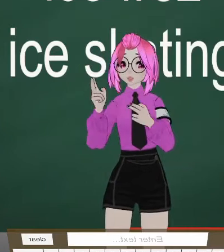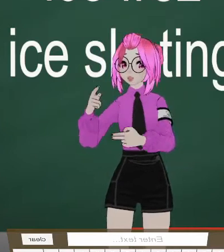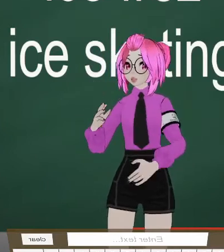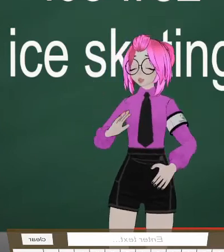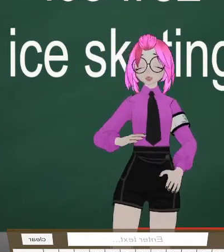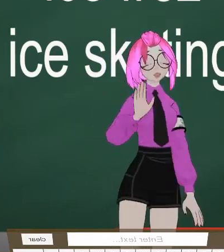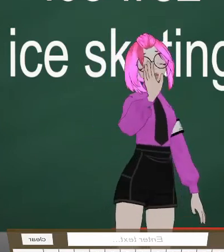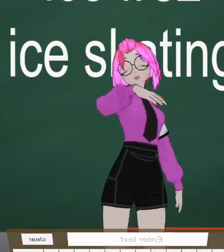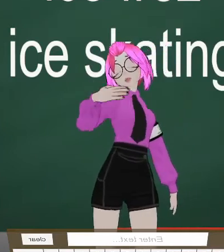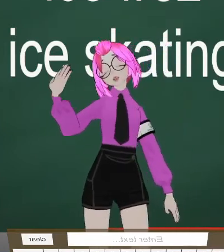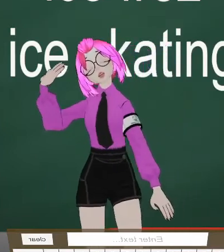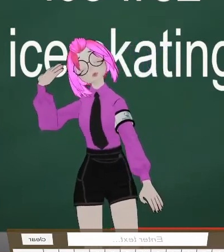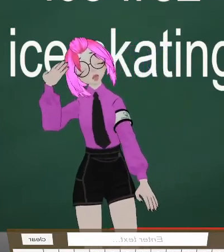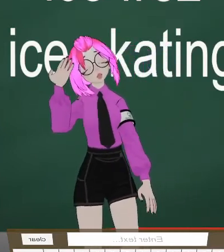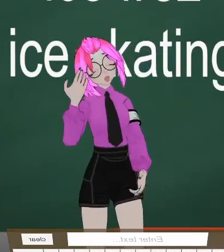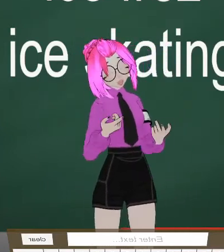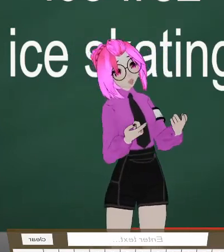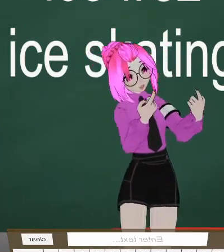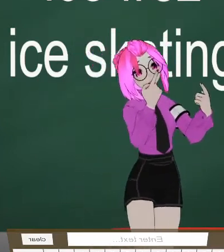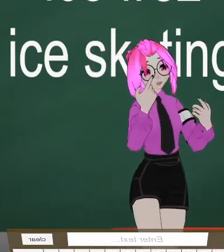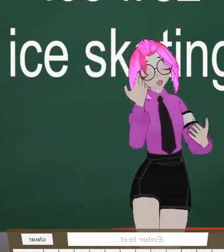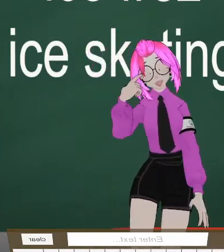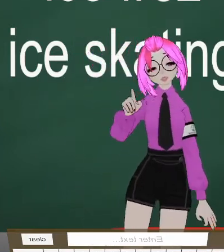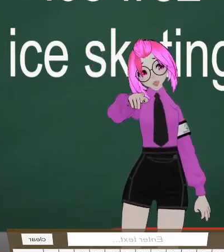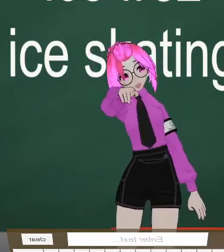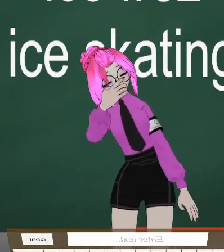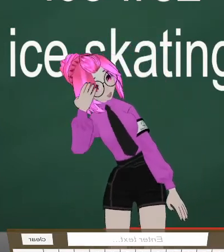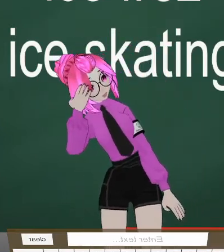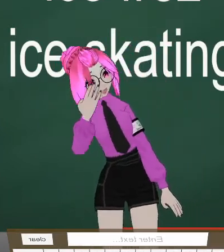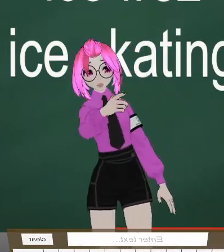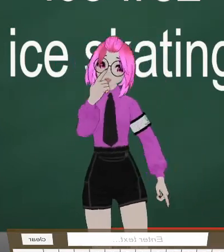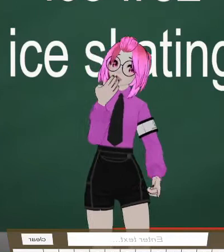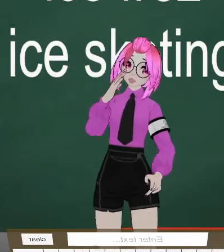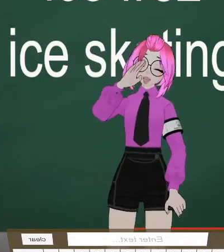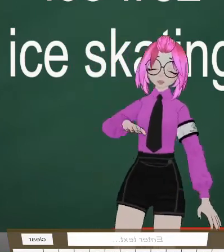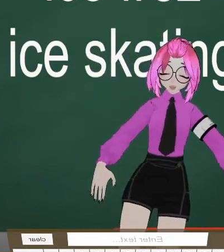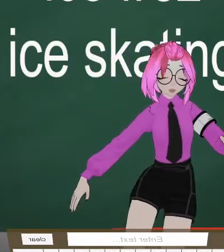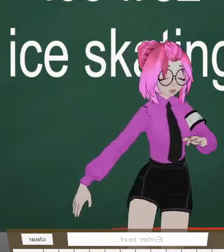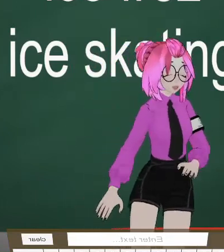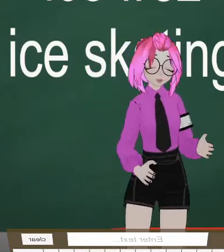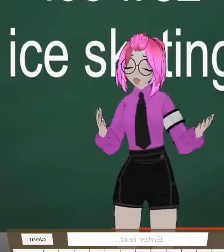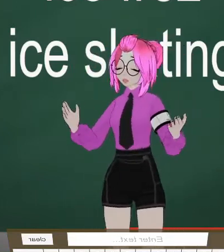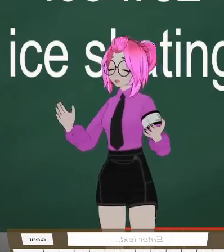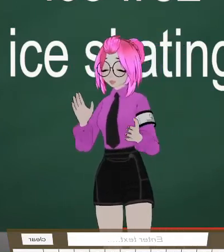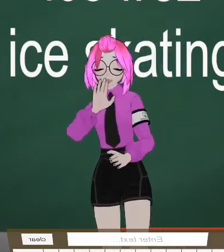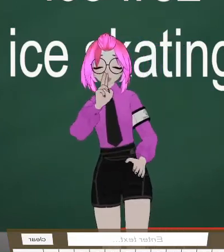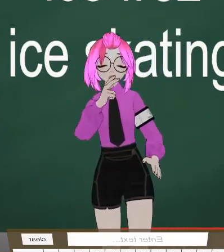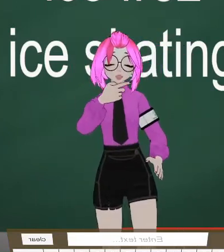around all your friends and be like yeah i know what that little bent part is for do you know i bet you don't know all right so there you go i just